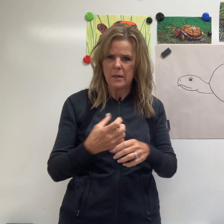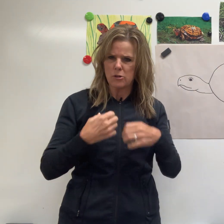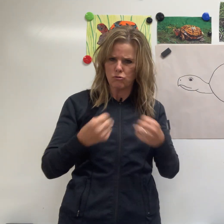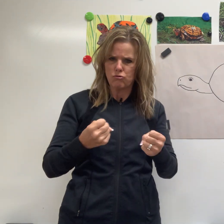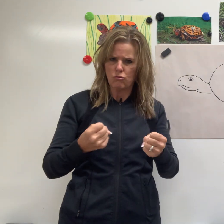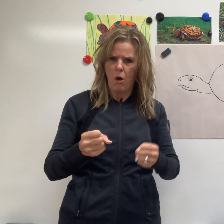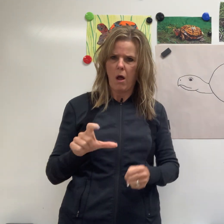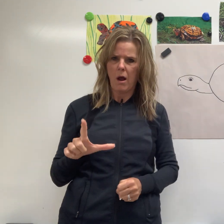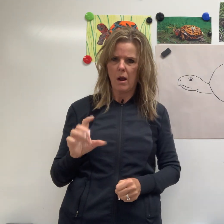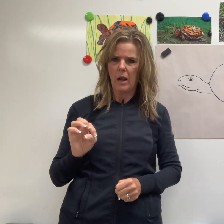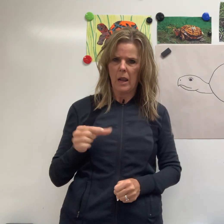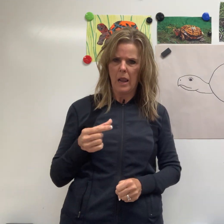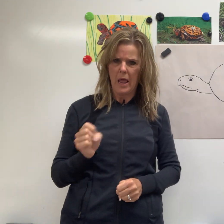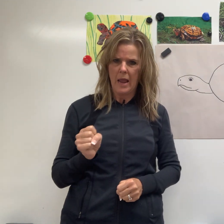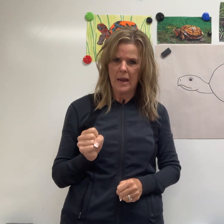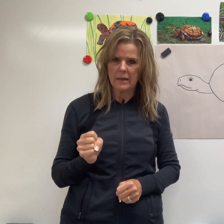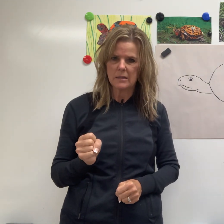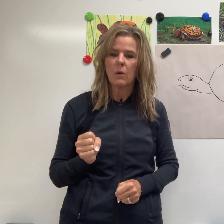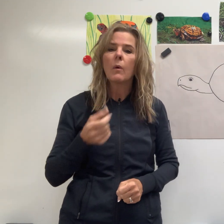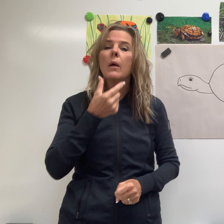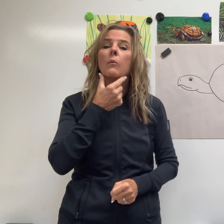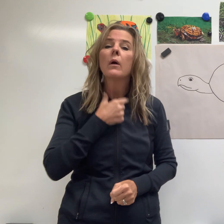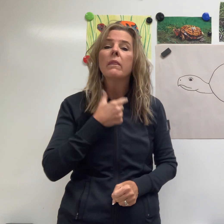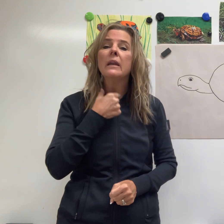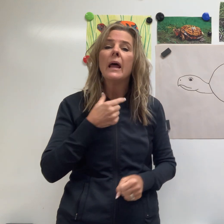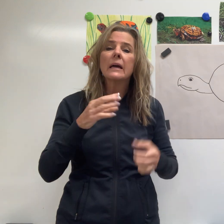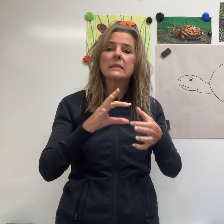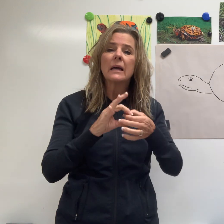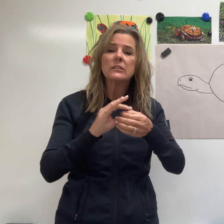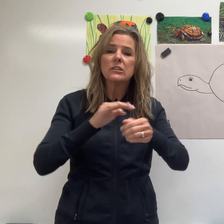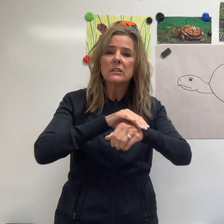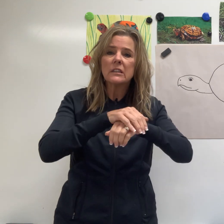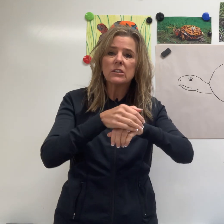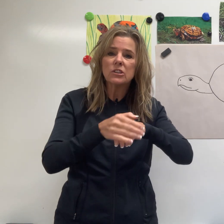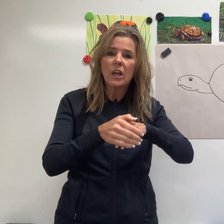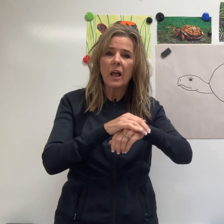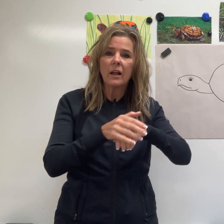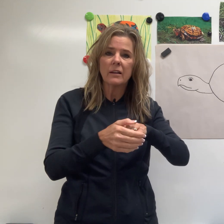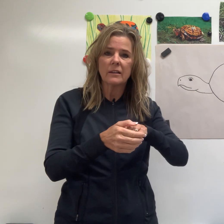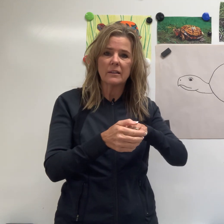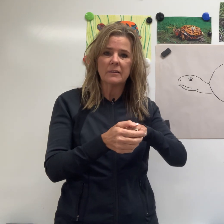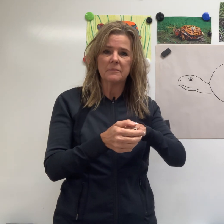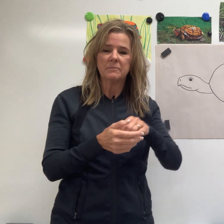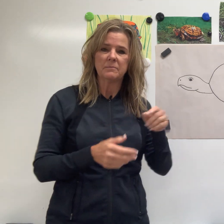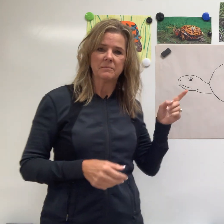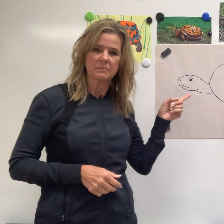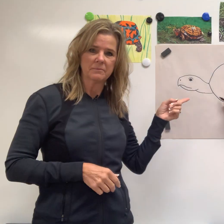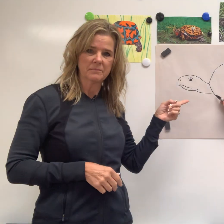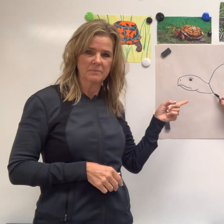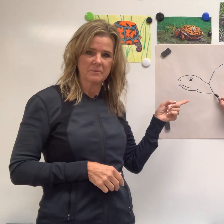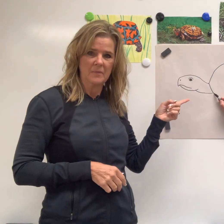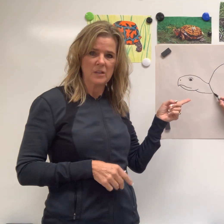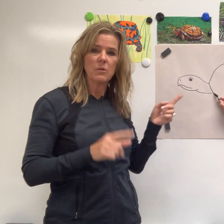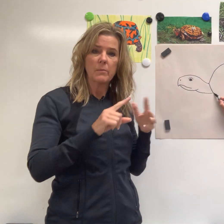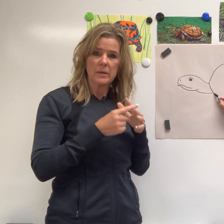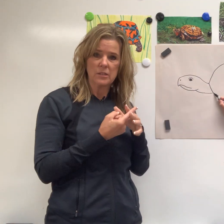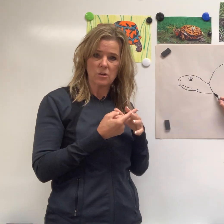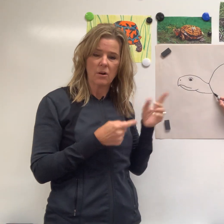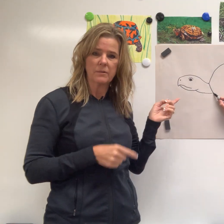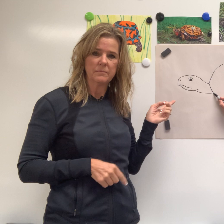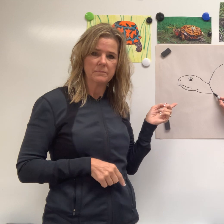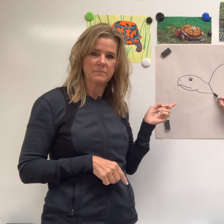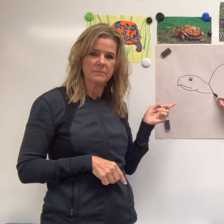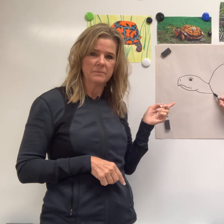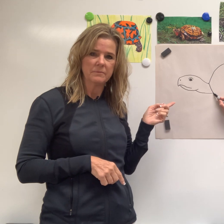strong legs. Right where the neck touches the shell. Right where the neck touches the shell, that's where I know I'm gonna start my first